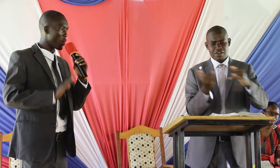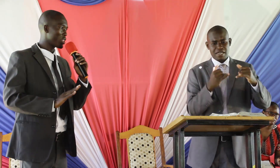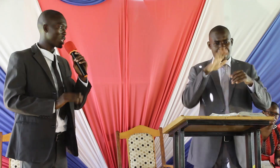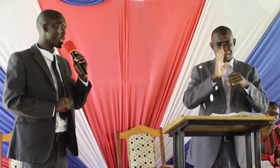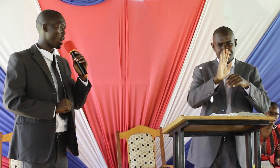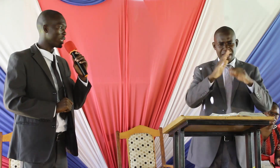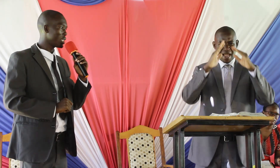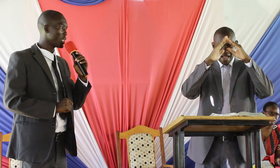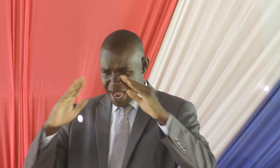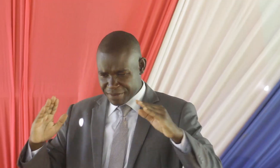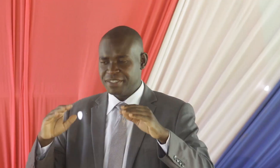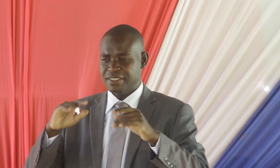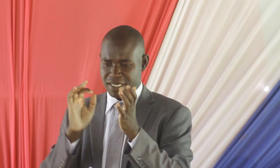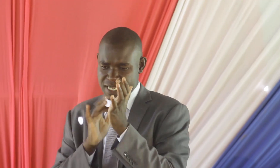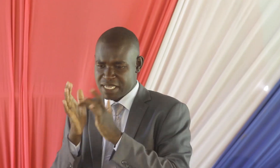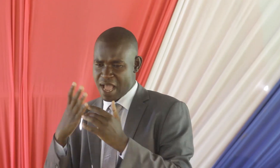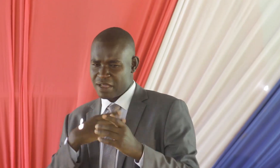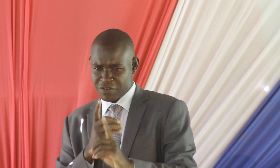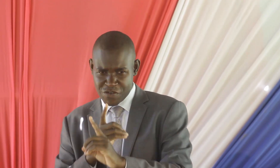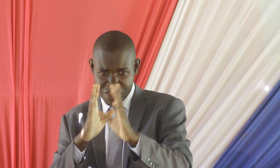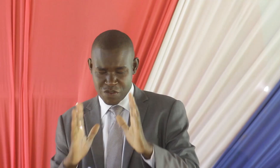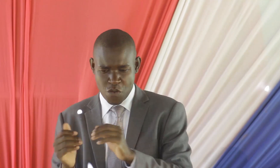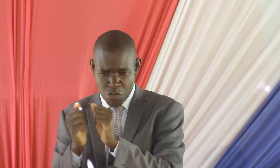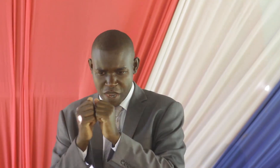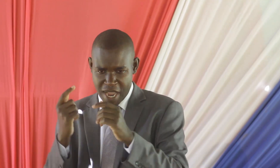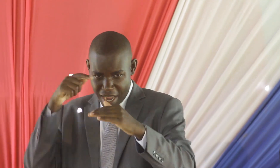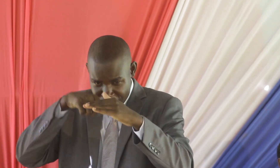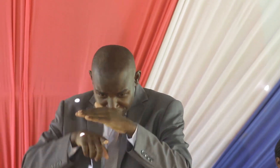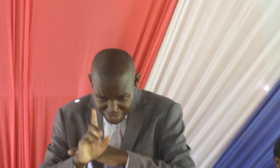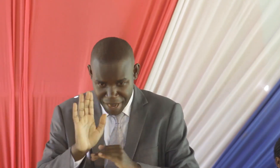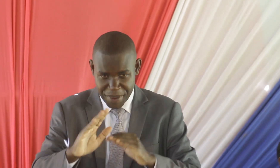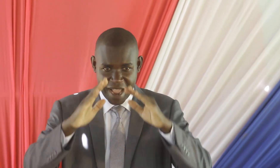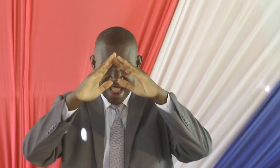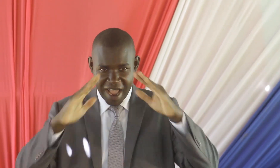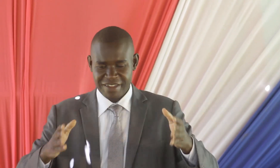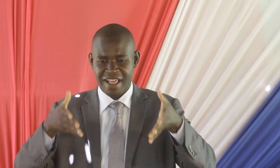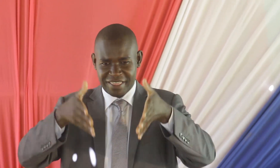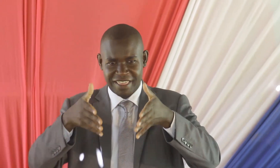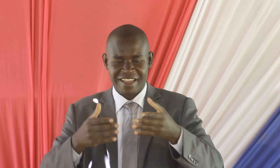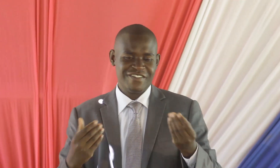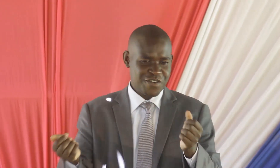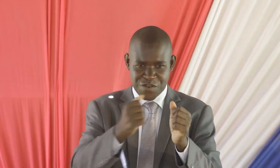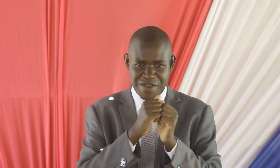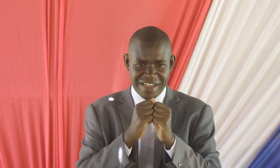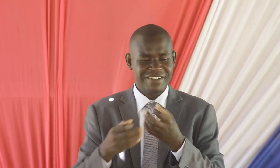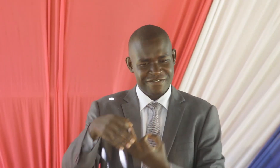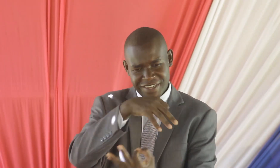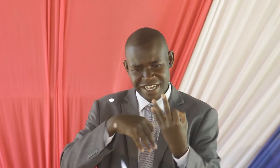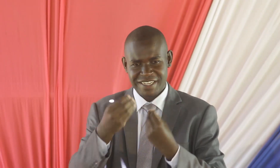abandoned everything he had, and together with his house, and became a disciple of